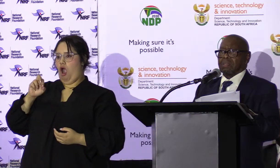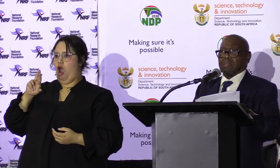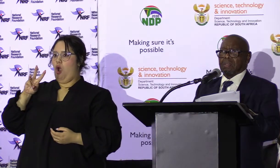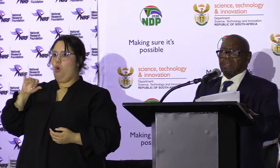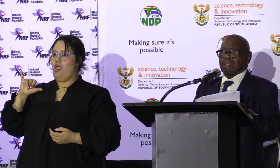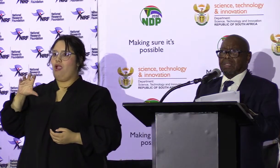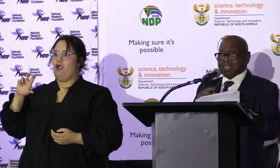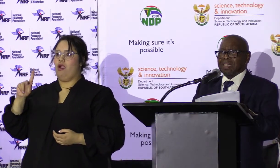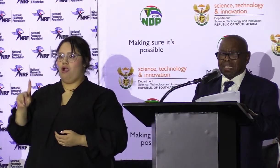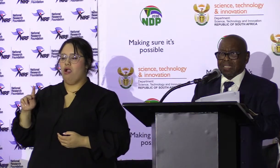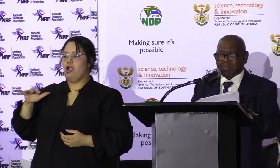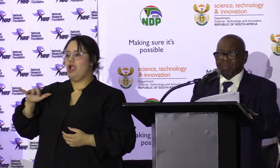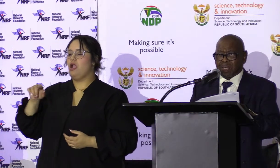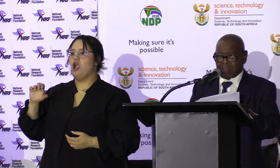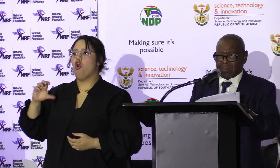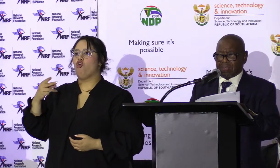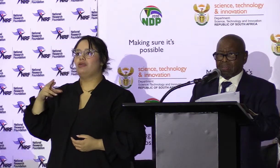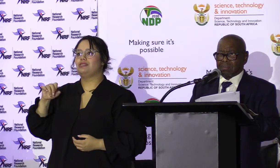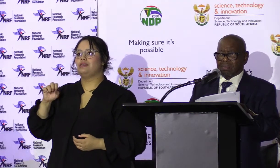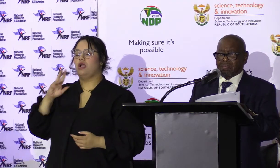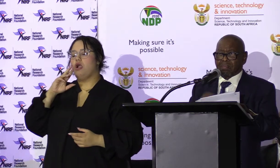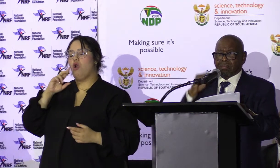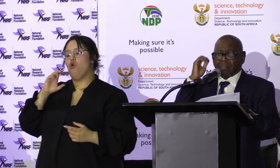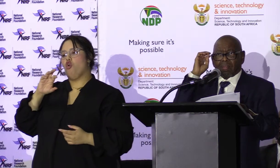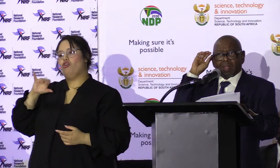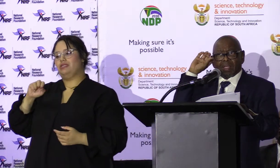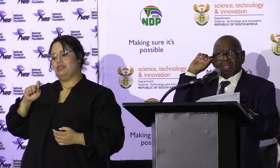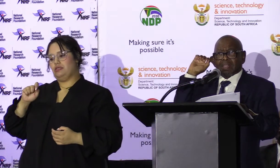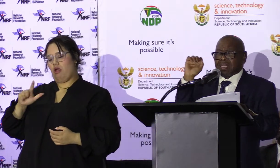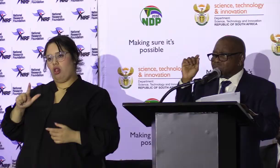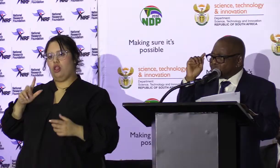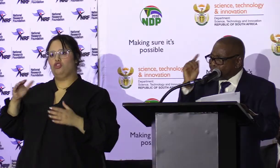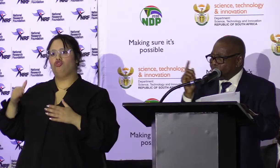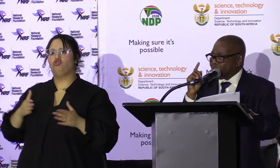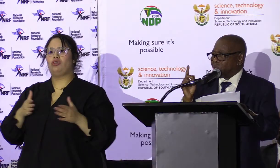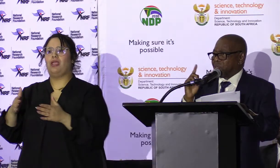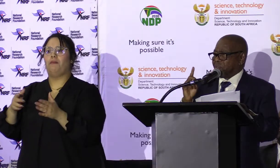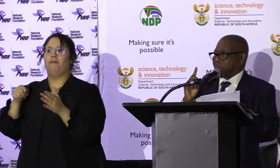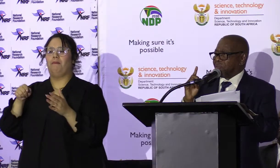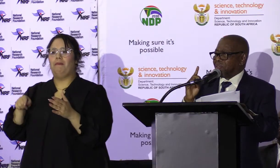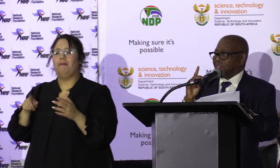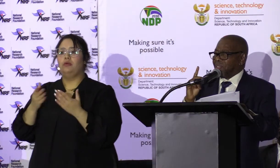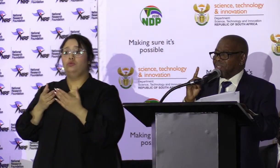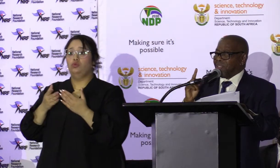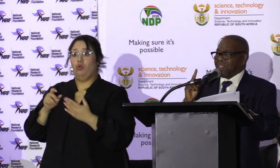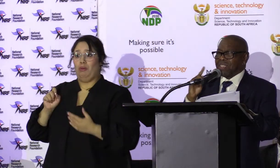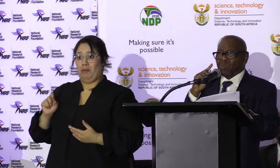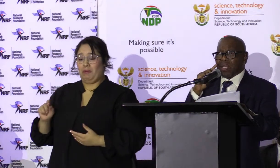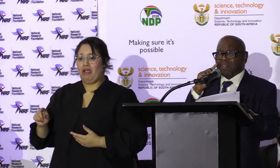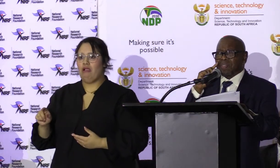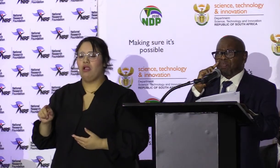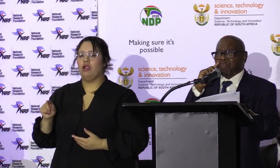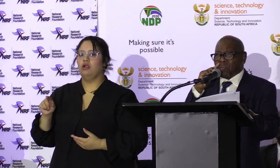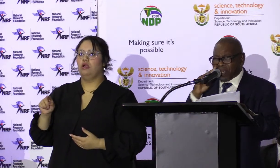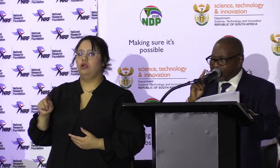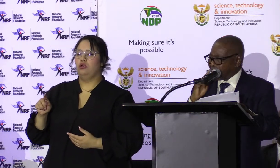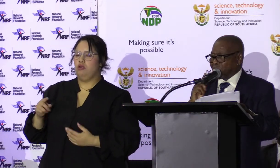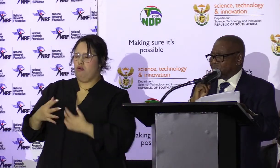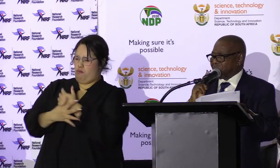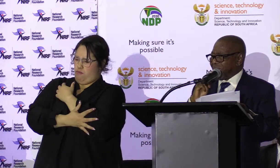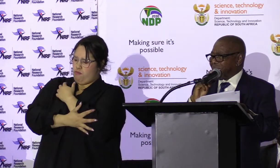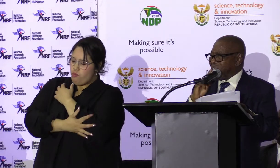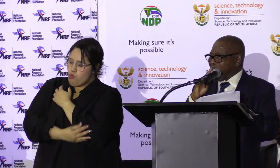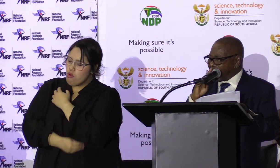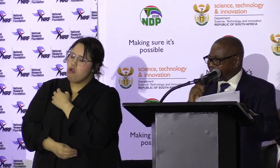called Crystal Springs. This school is one of the